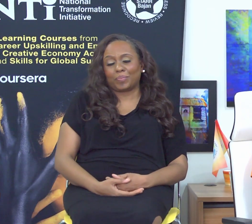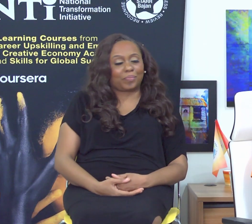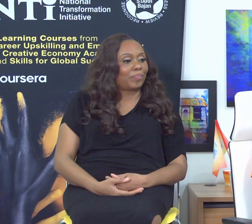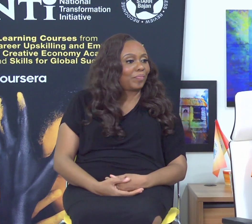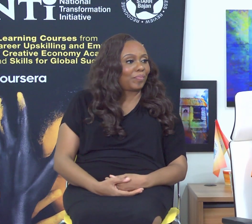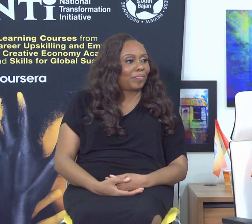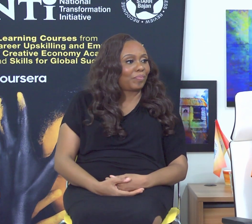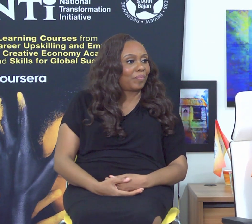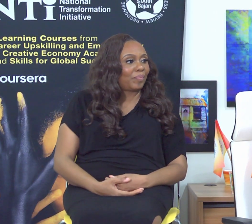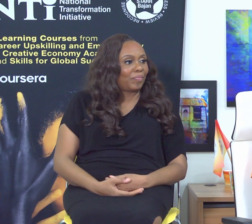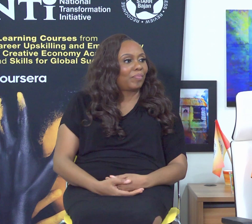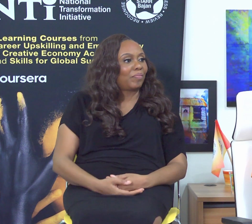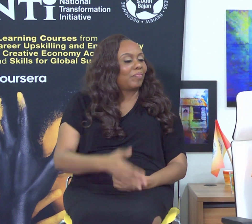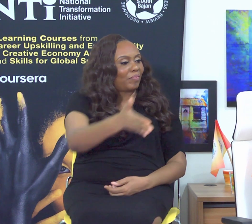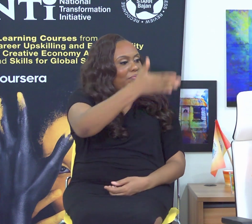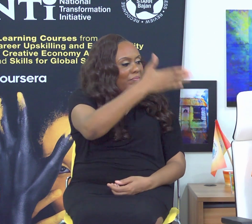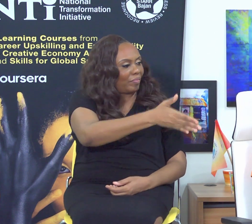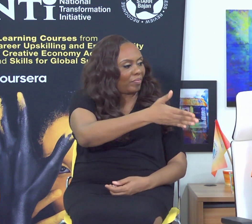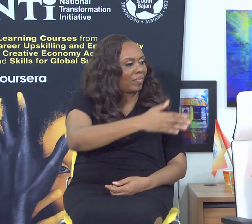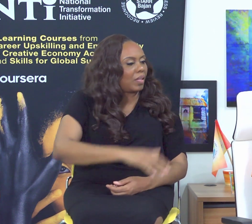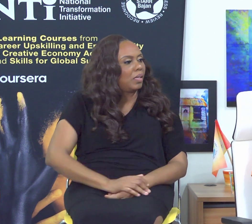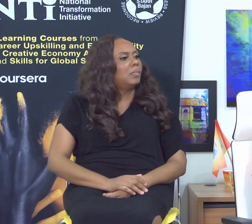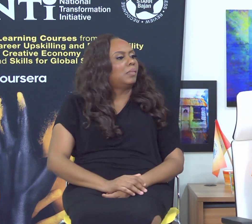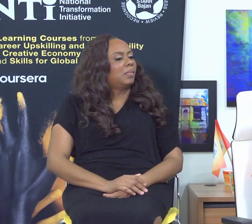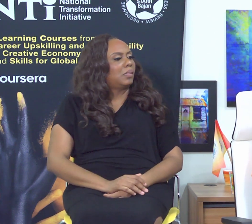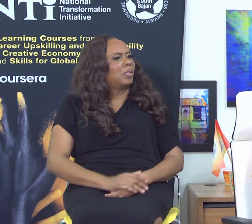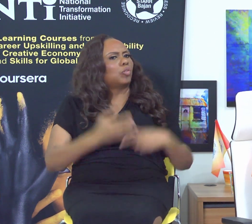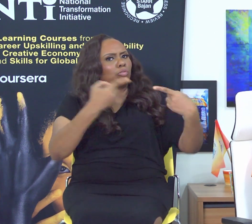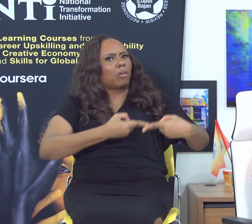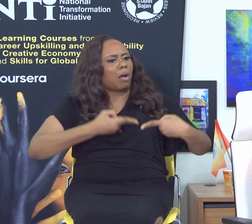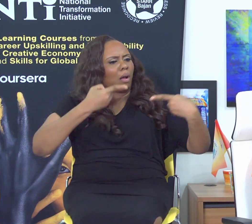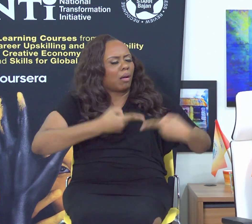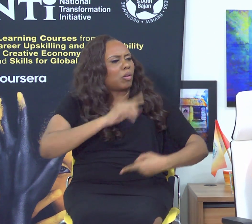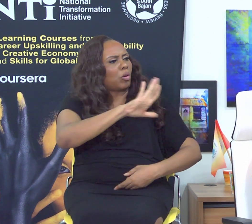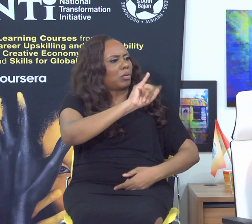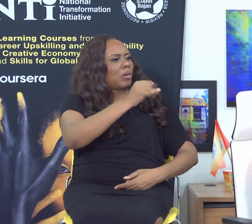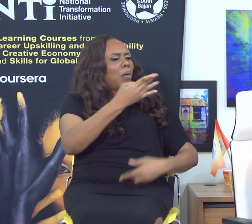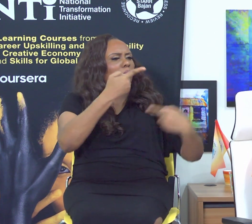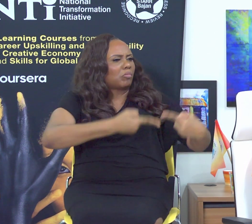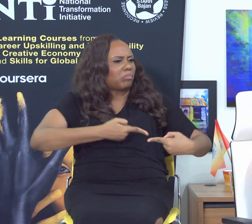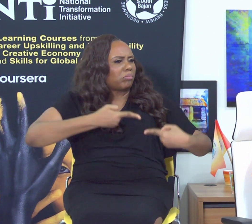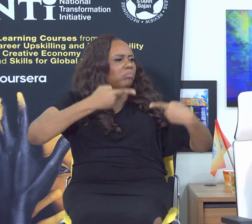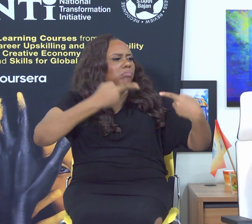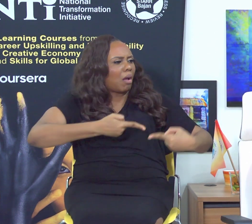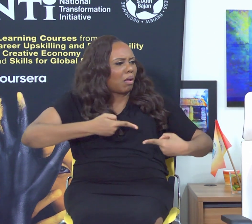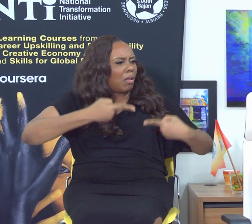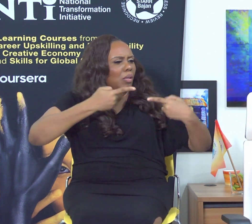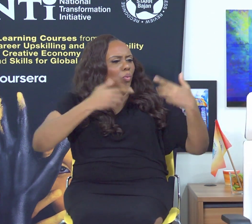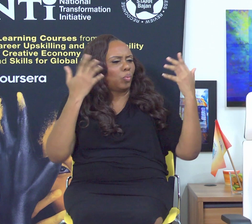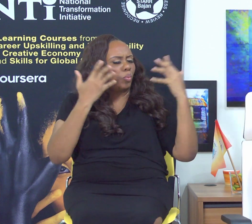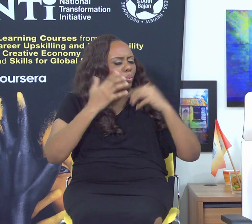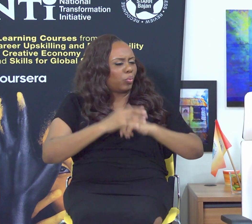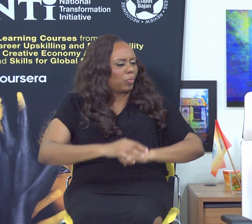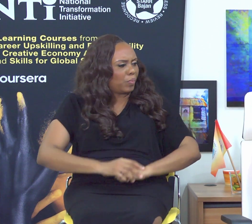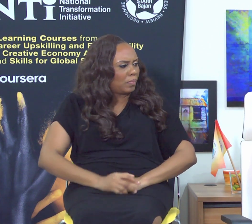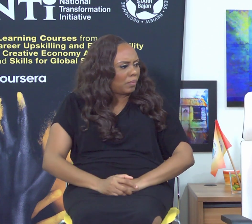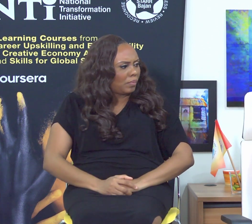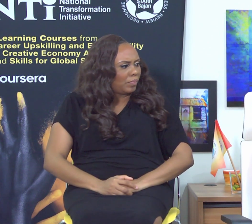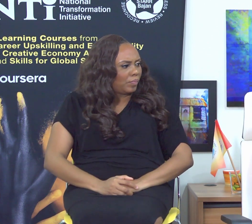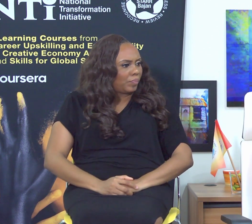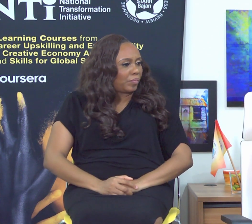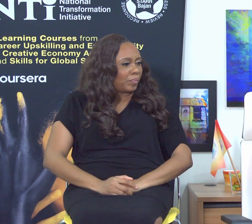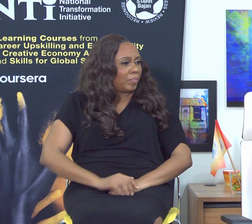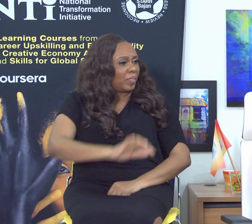We heard from Dwayne that he struggled at his job at the time. Have you had the